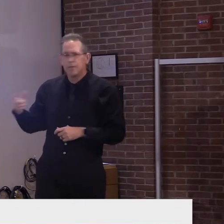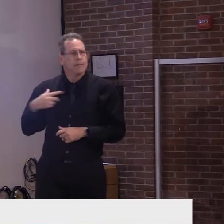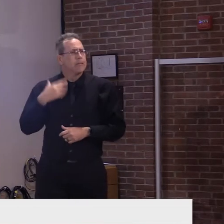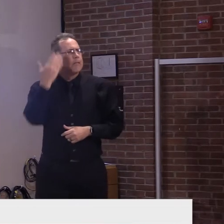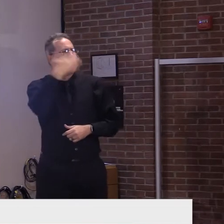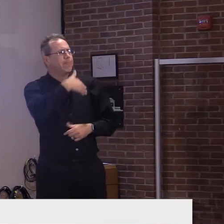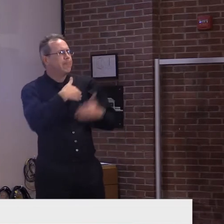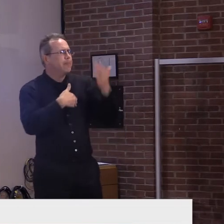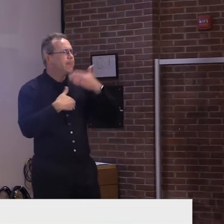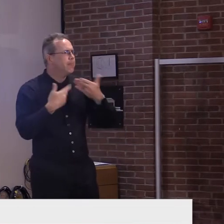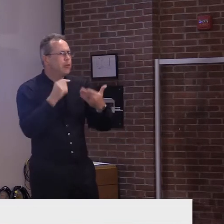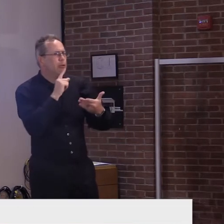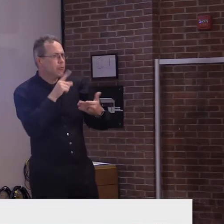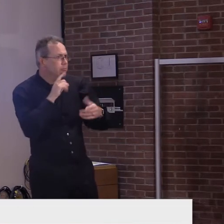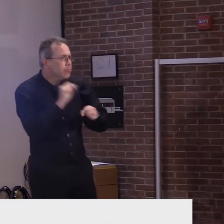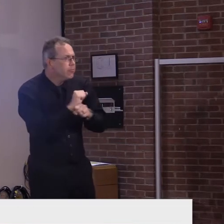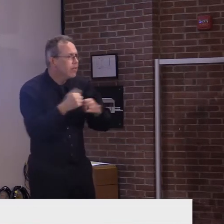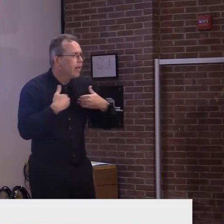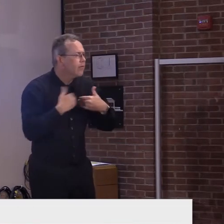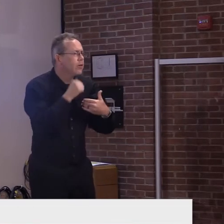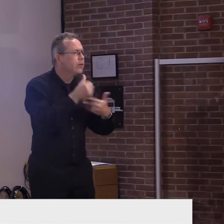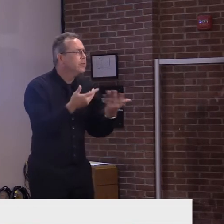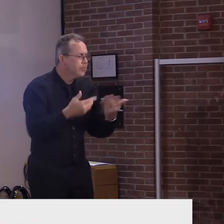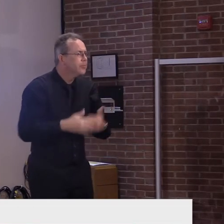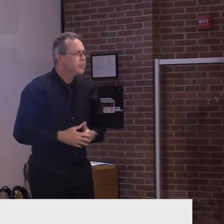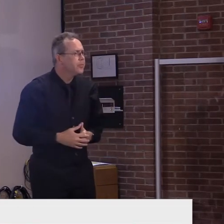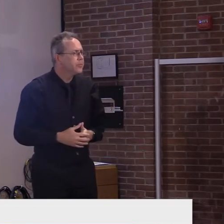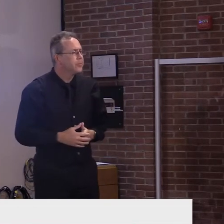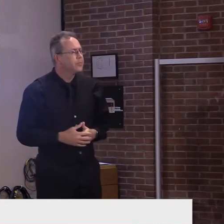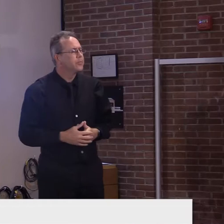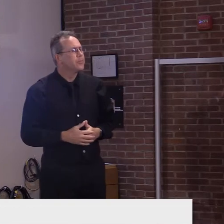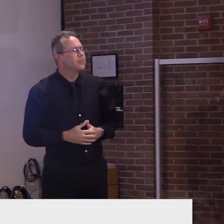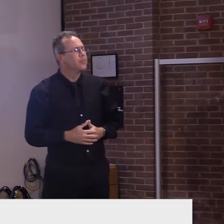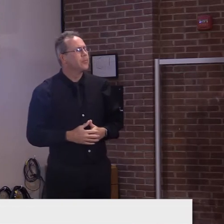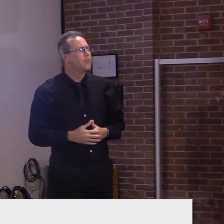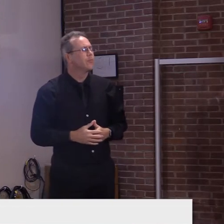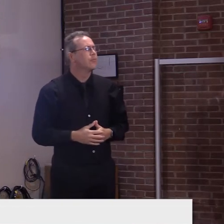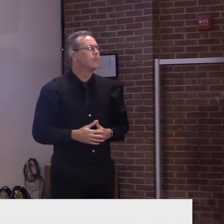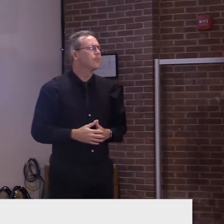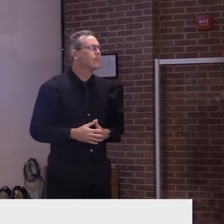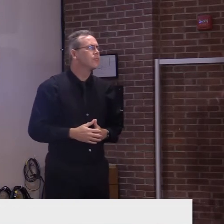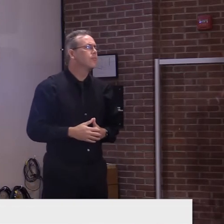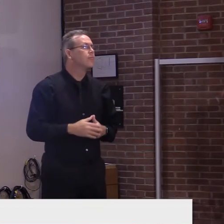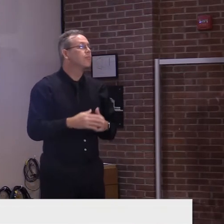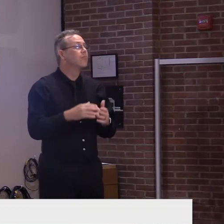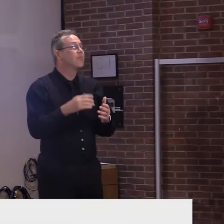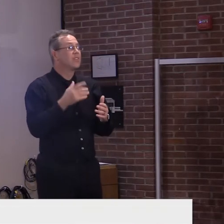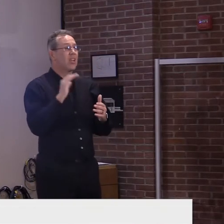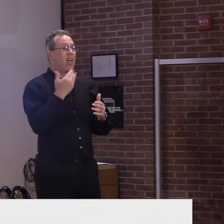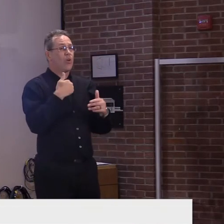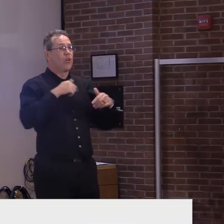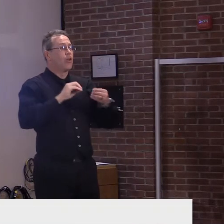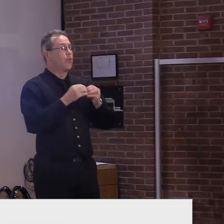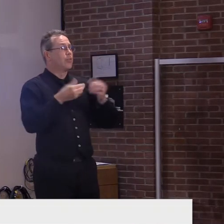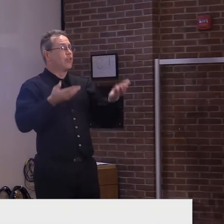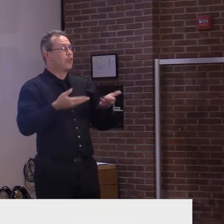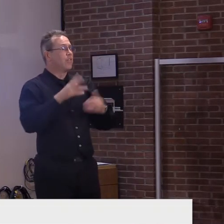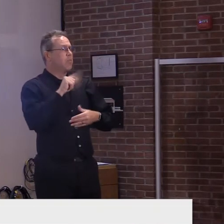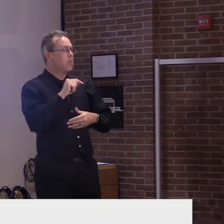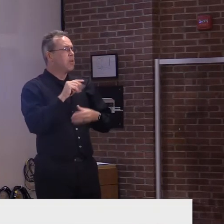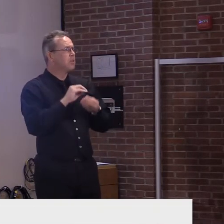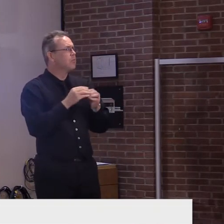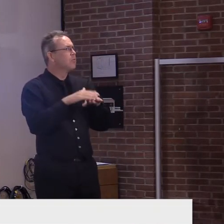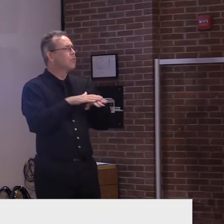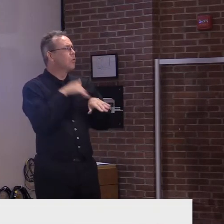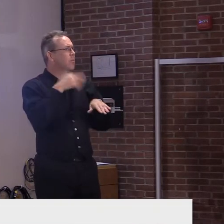rate in the reported cases, they're estimating that our infection rate has actually already started to decline. So again, this is something that we'll want to